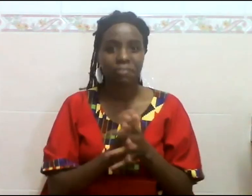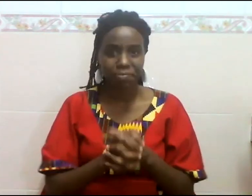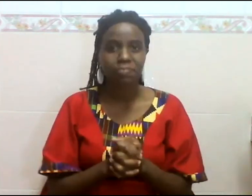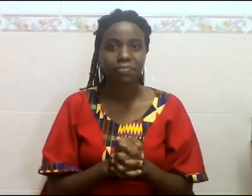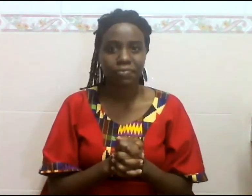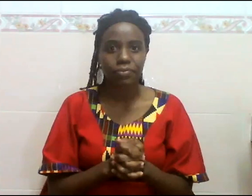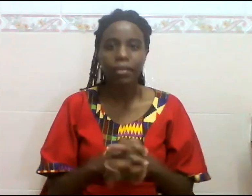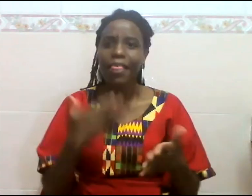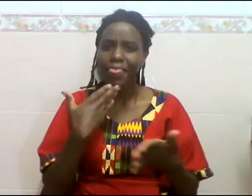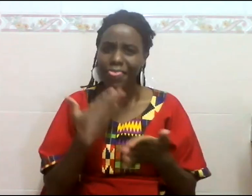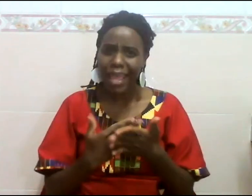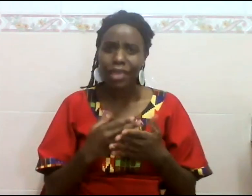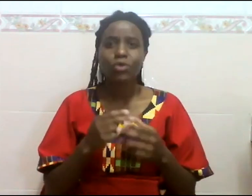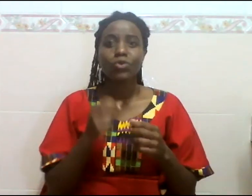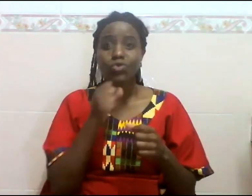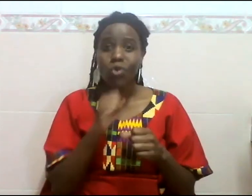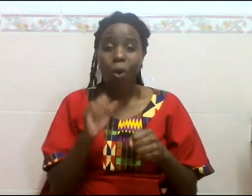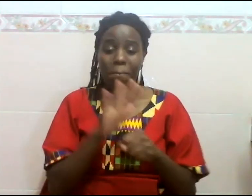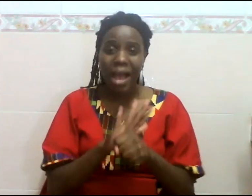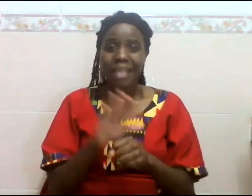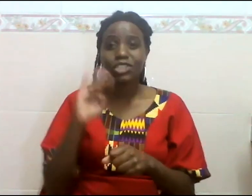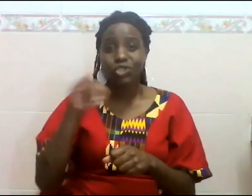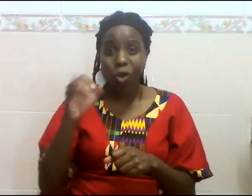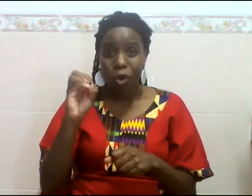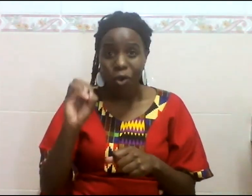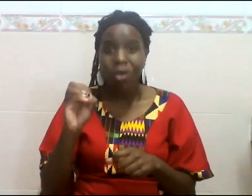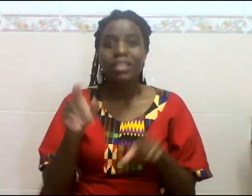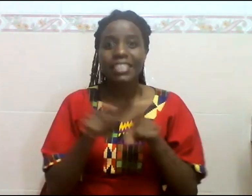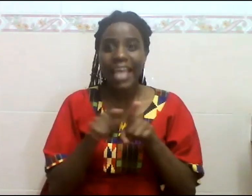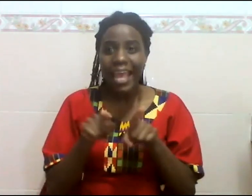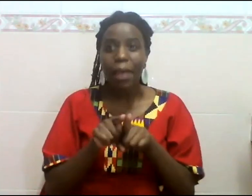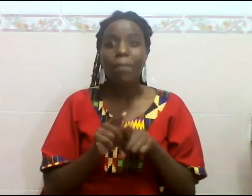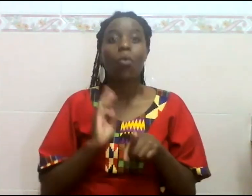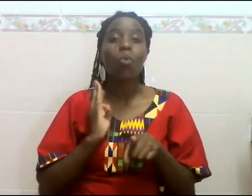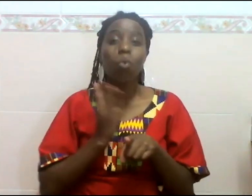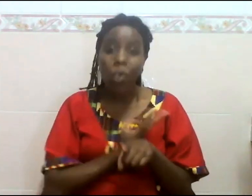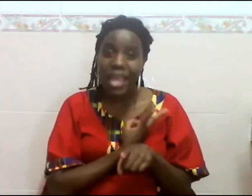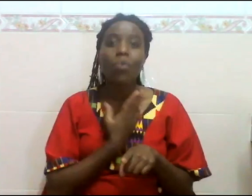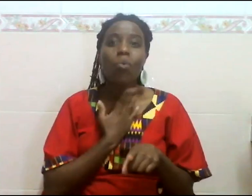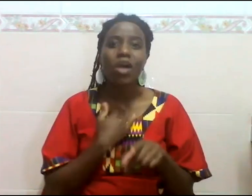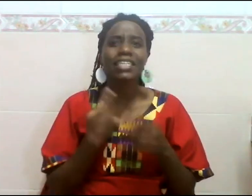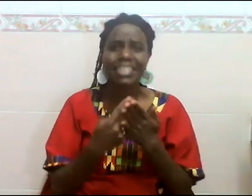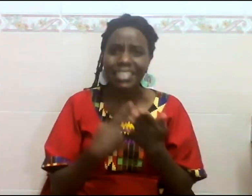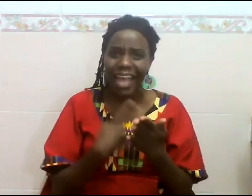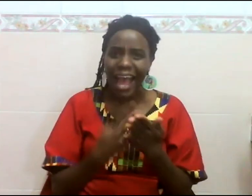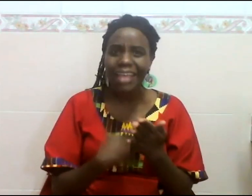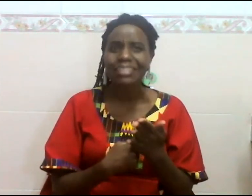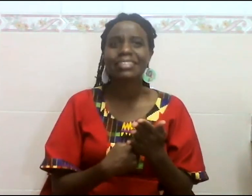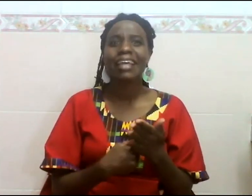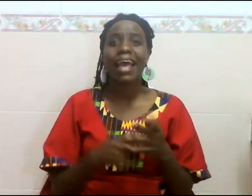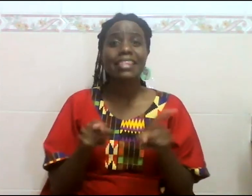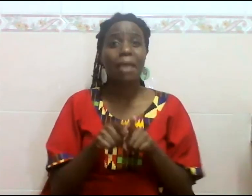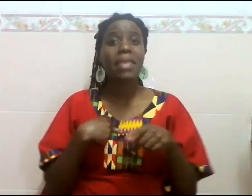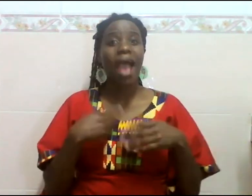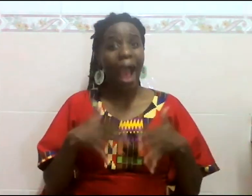Thank you so much, Joe and Becky, for this. This was exactly like part of what we also wanted to discuss. And I think that the terminologies is also part of this